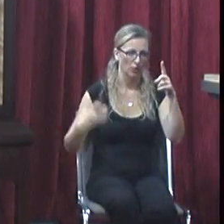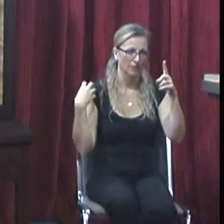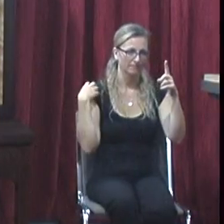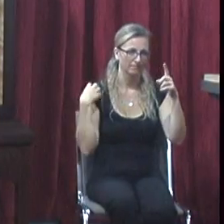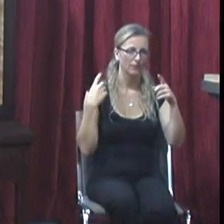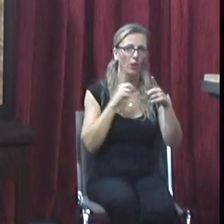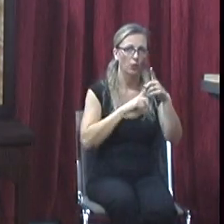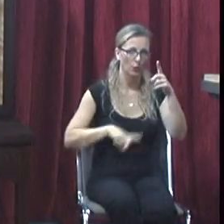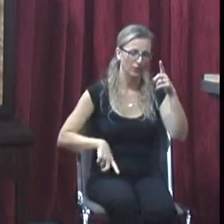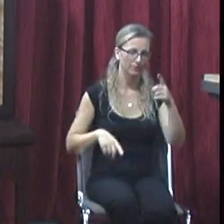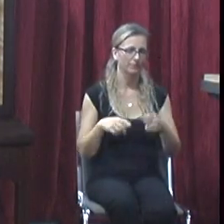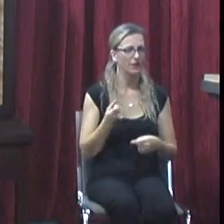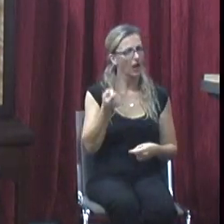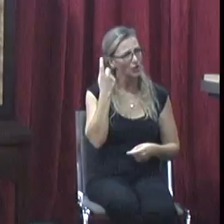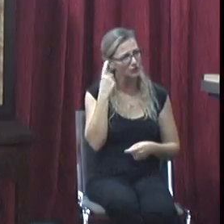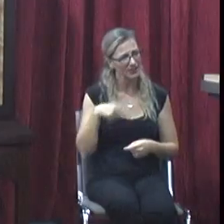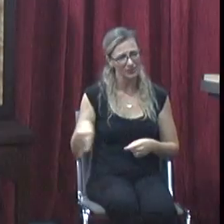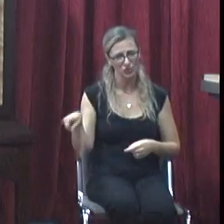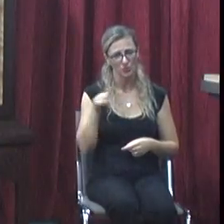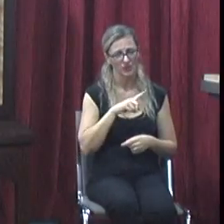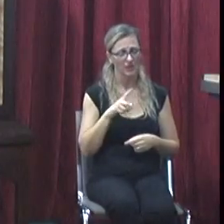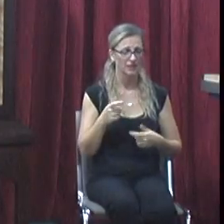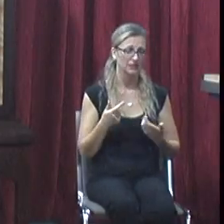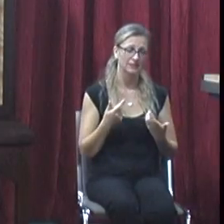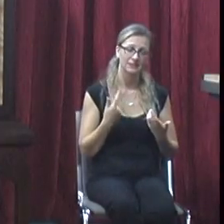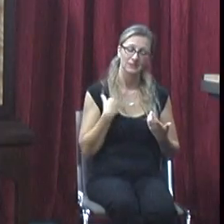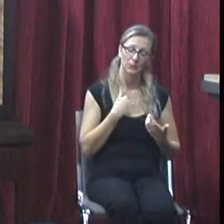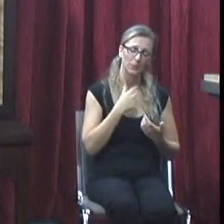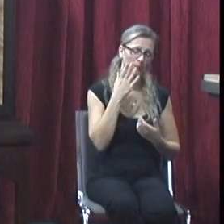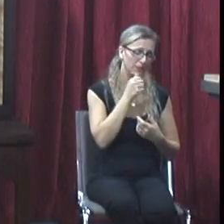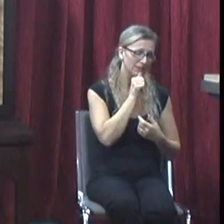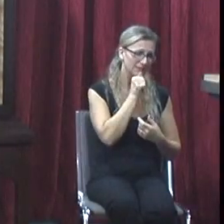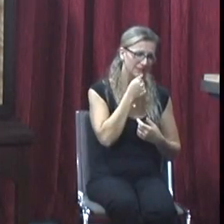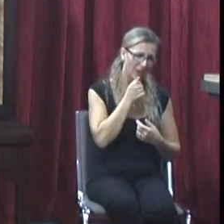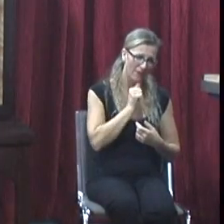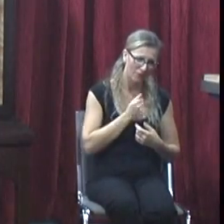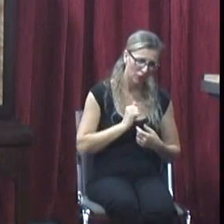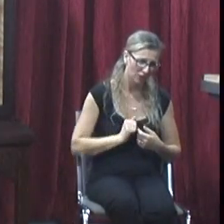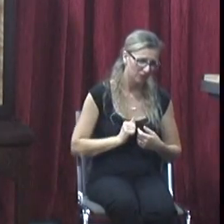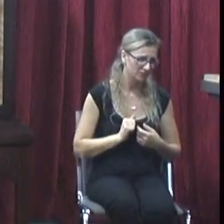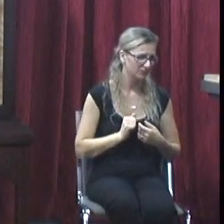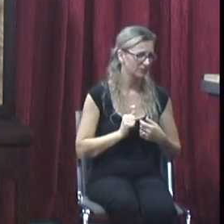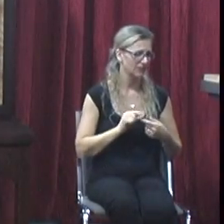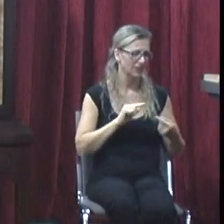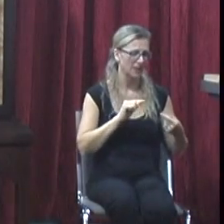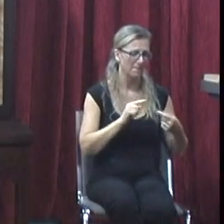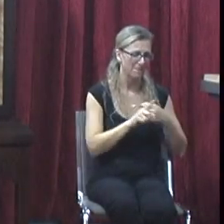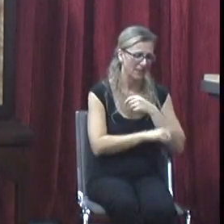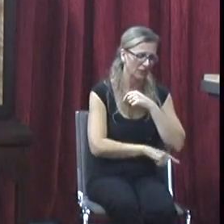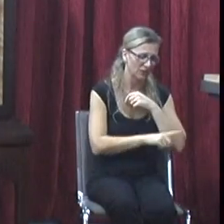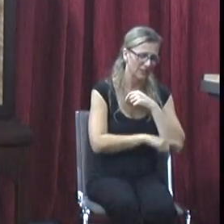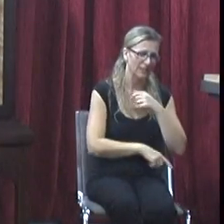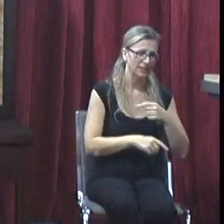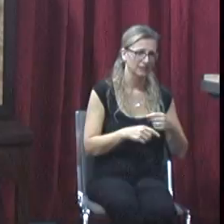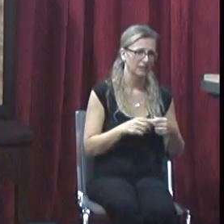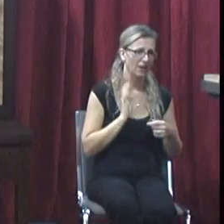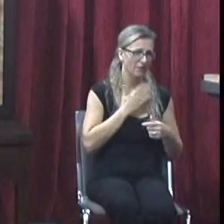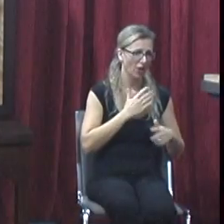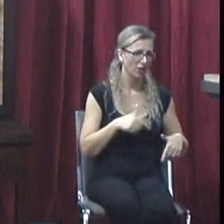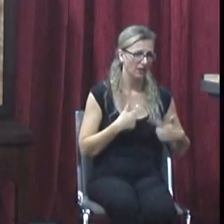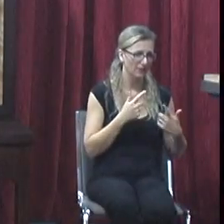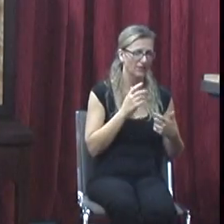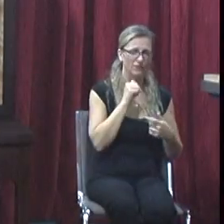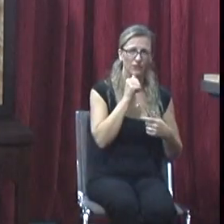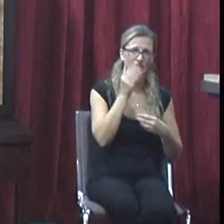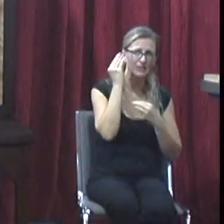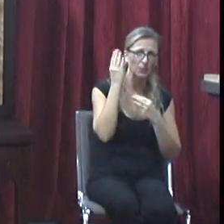Understanding that you and I are in danger of suffering the penalty of God's judgment in this life and in the next life for our